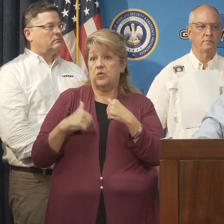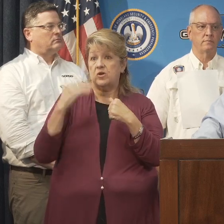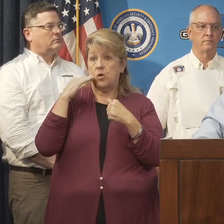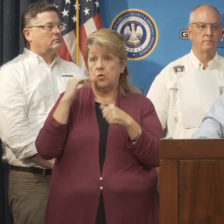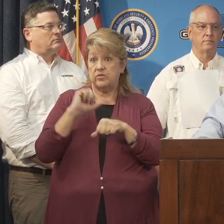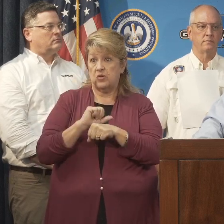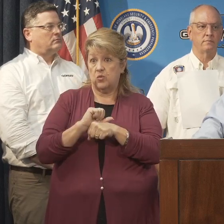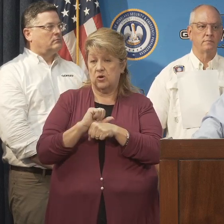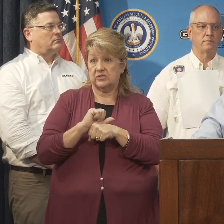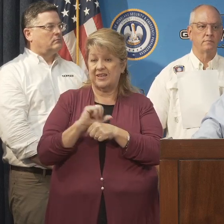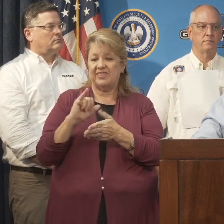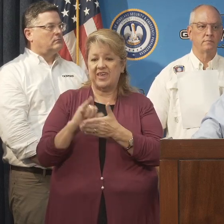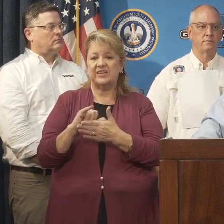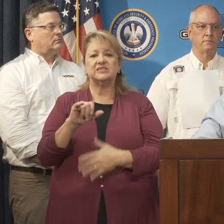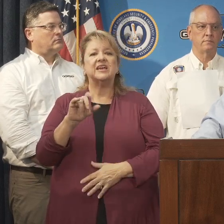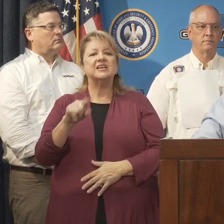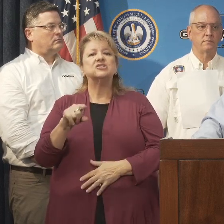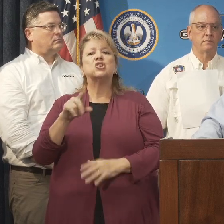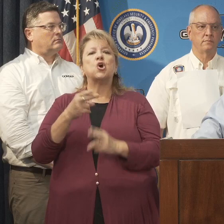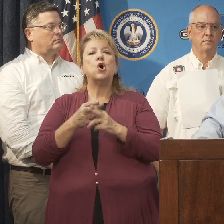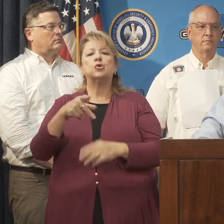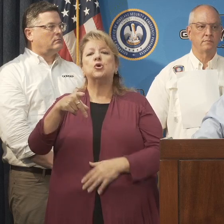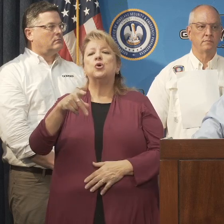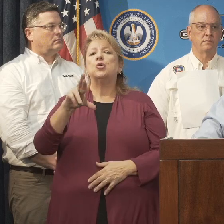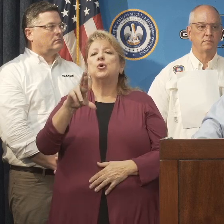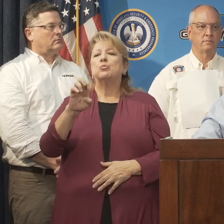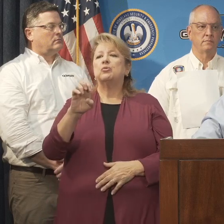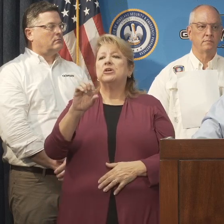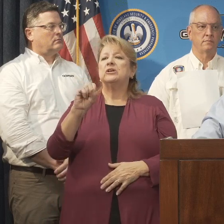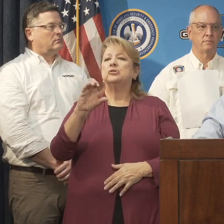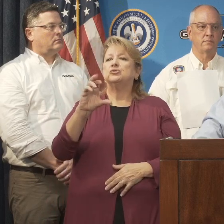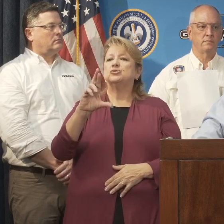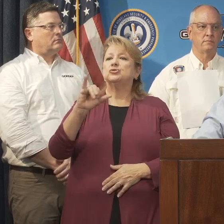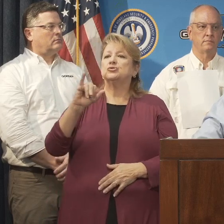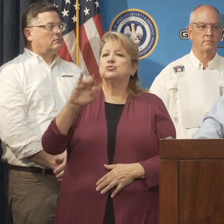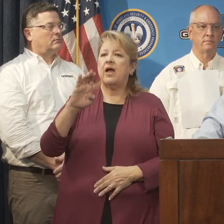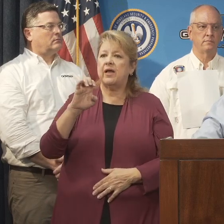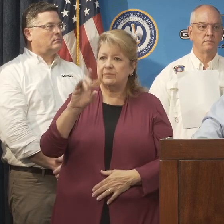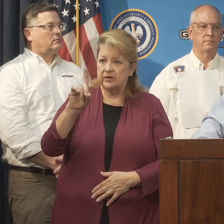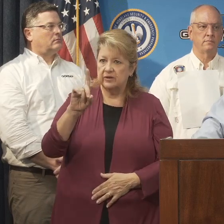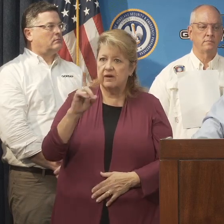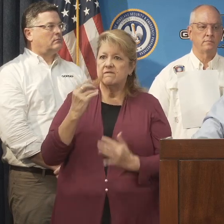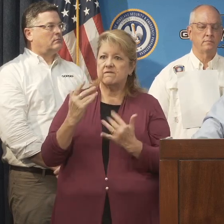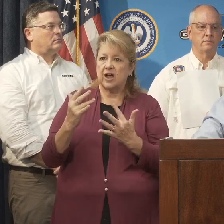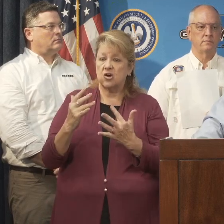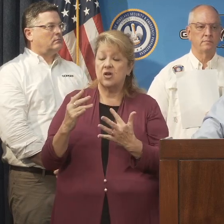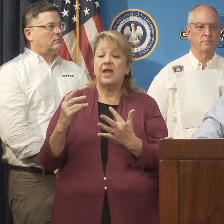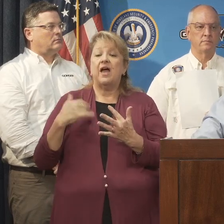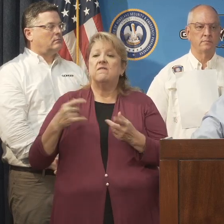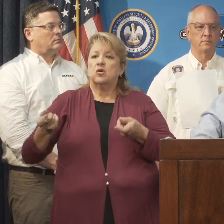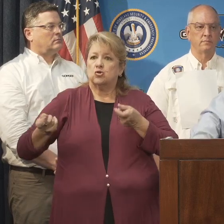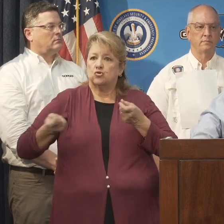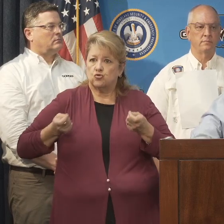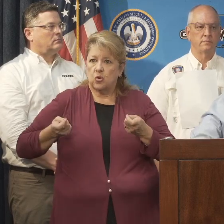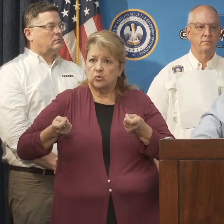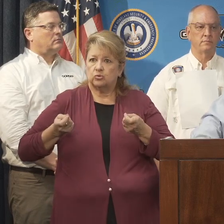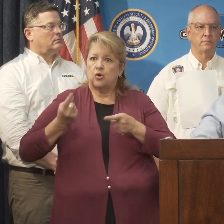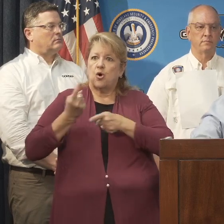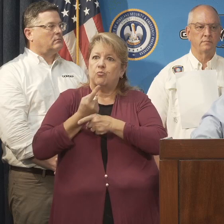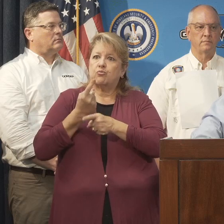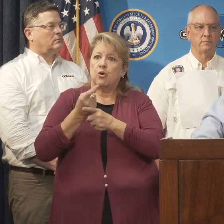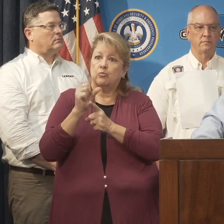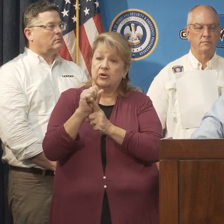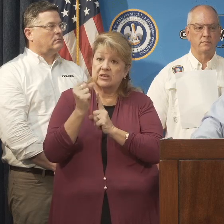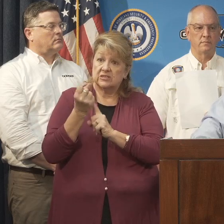is prescribed fire, which is fire used at an appropriate time, under appropriate conditions, in a controlled manner, not only to burn